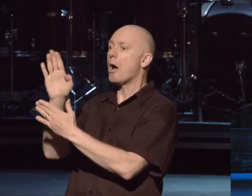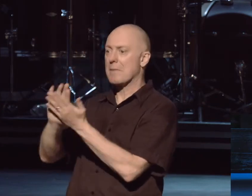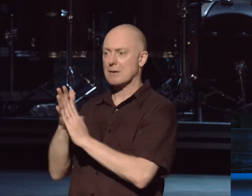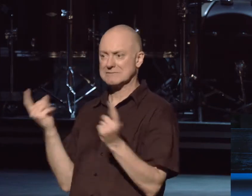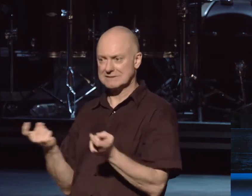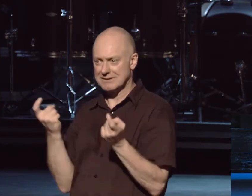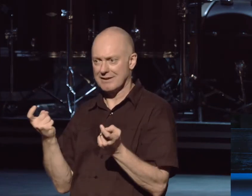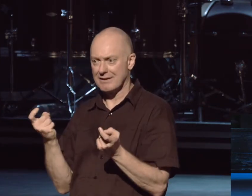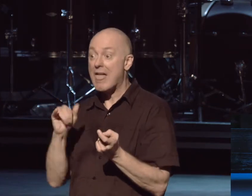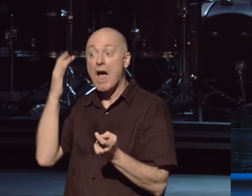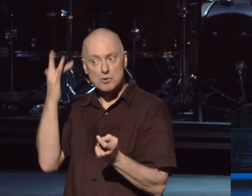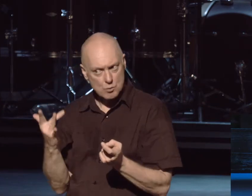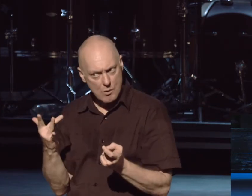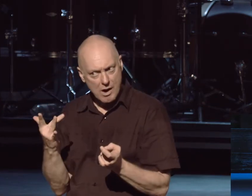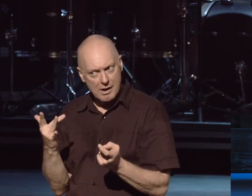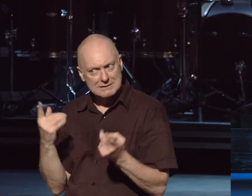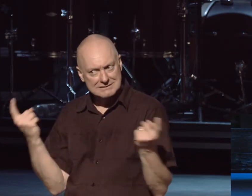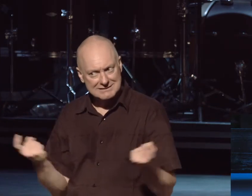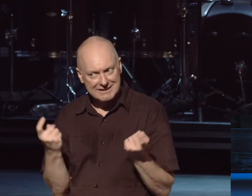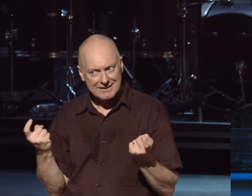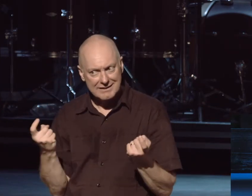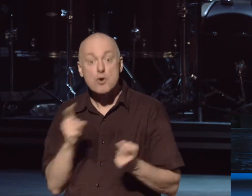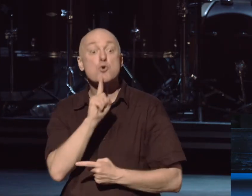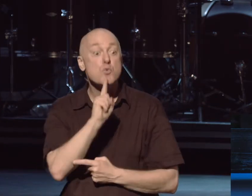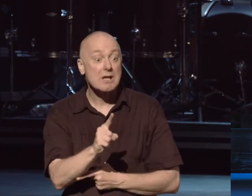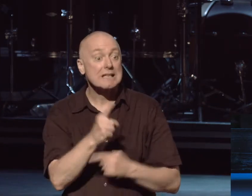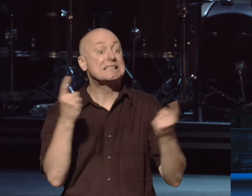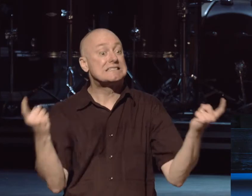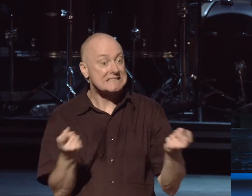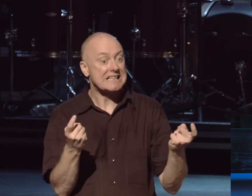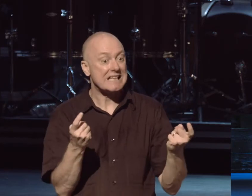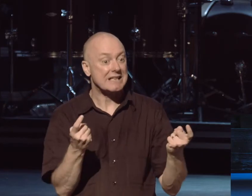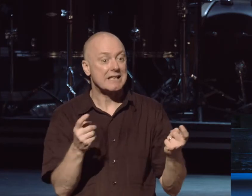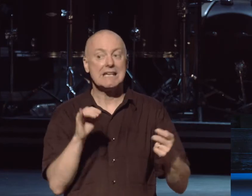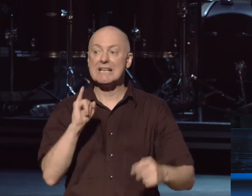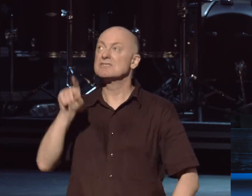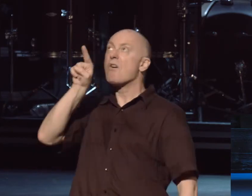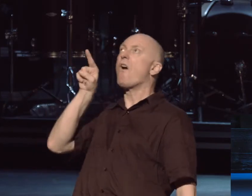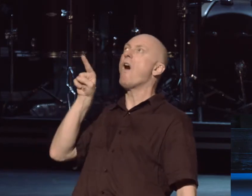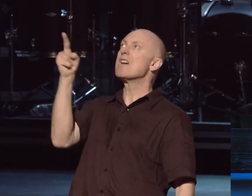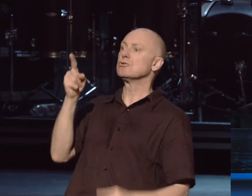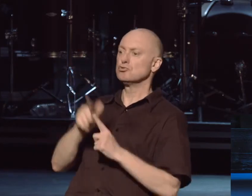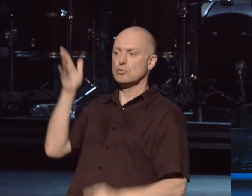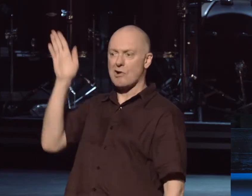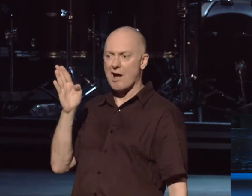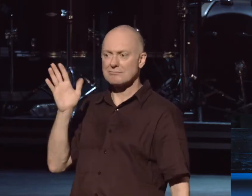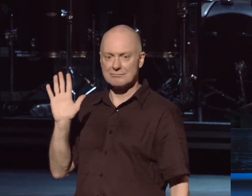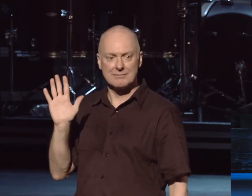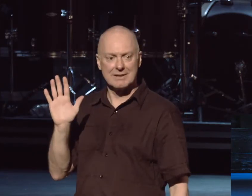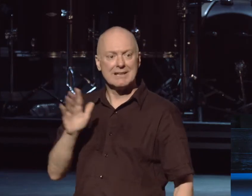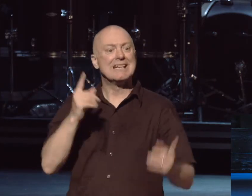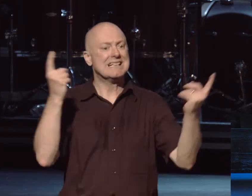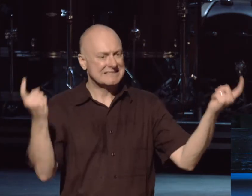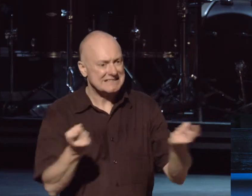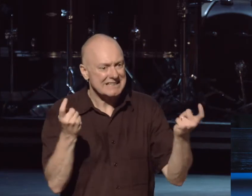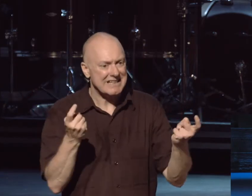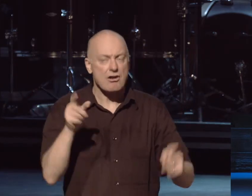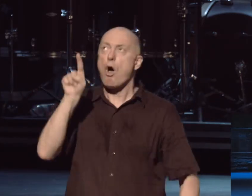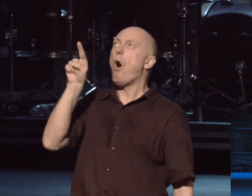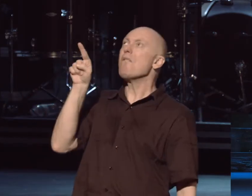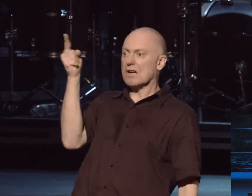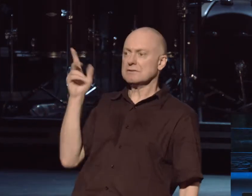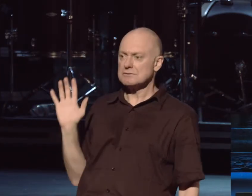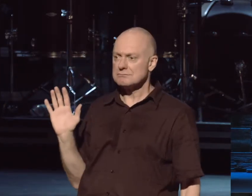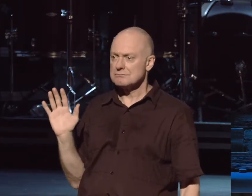that's what's so devastating about sin. Ultimately, sin is an offense to God. Sin is an offense. See, David,